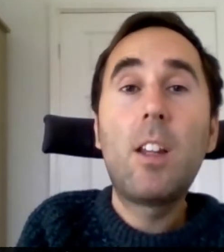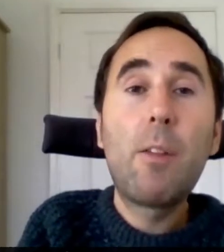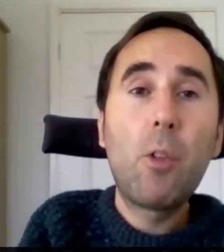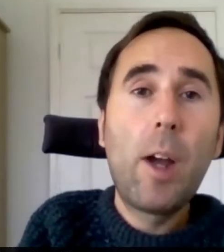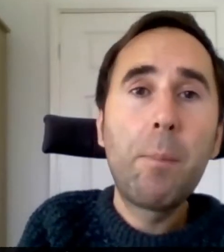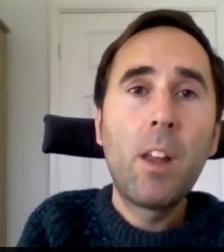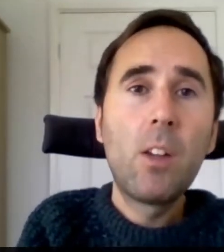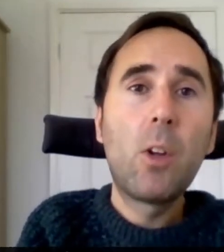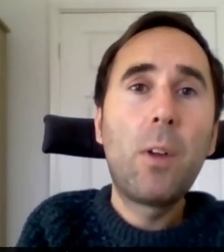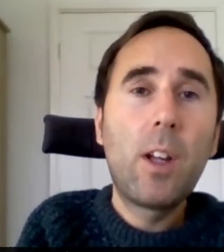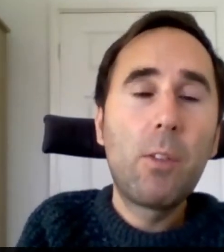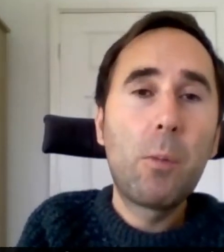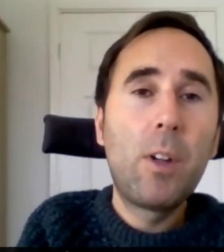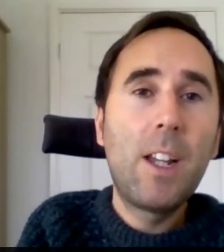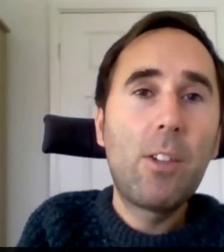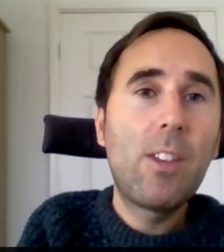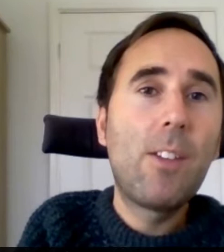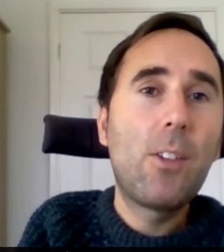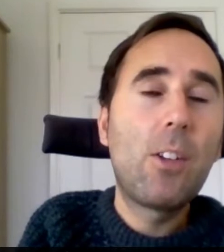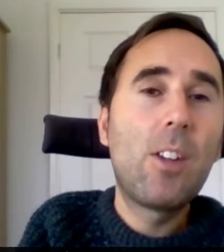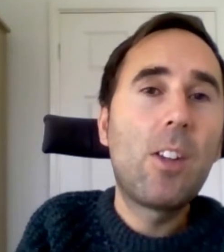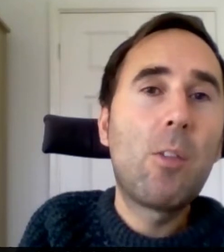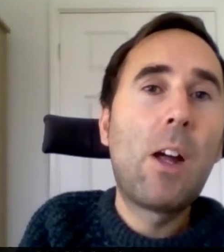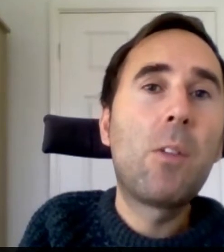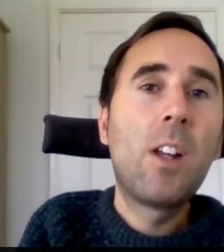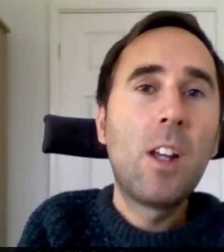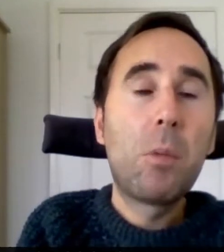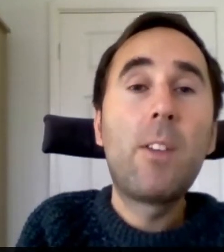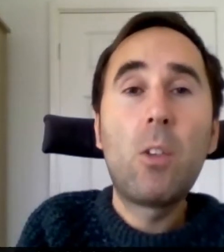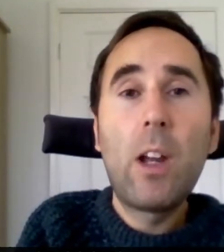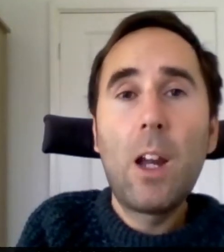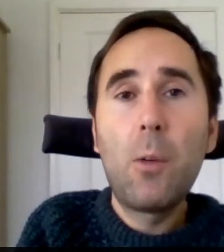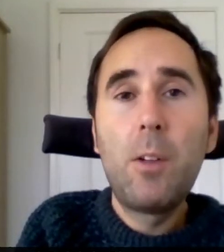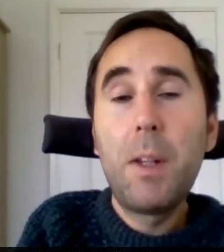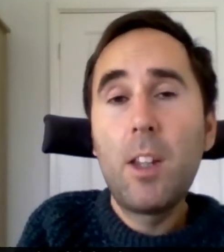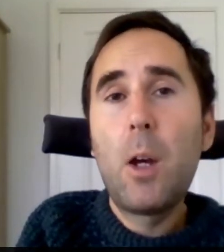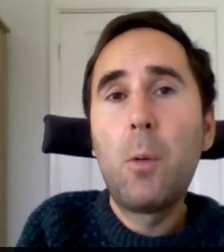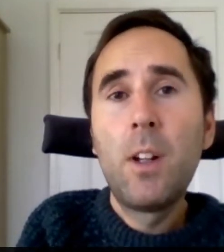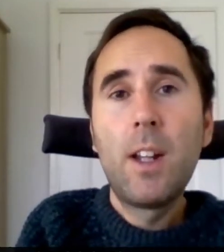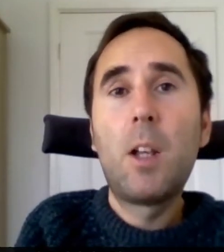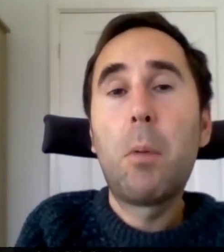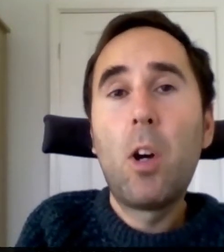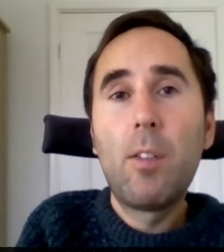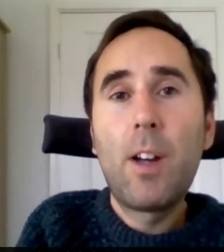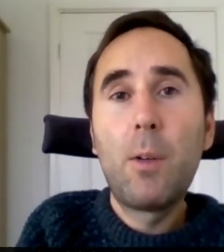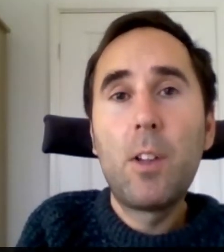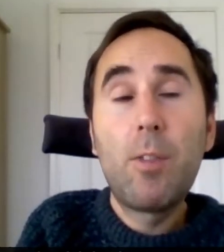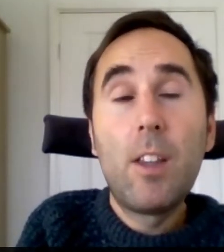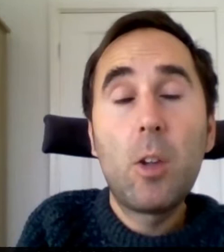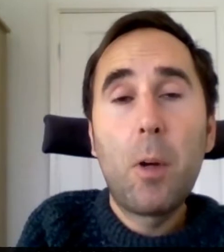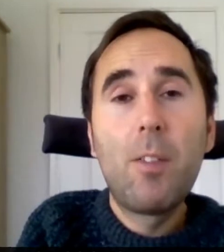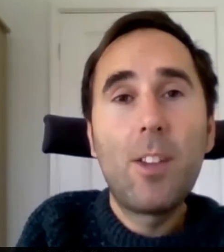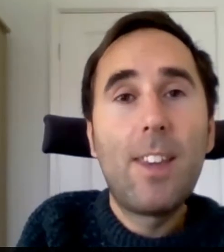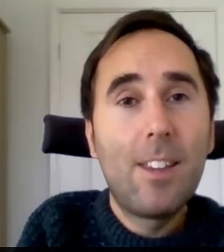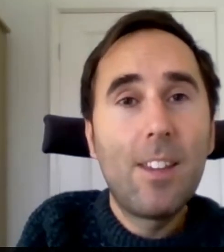He's a deaf guy. So we're going to have some really interesting discussions around British Sign Language, BSL, and part of how it